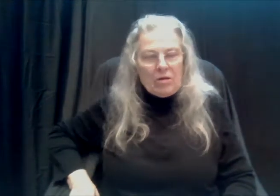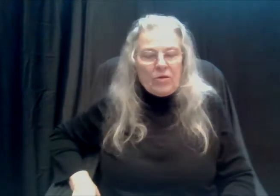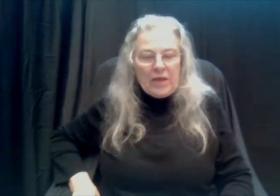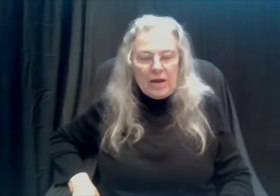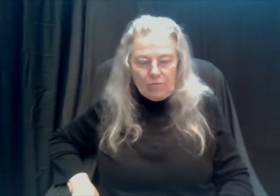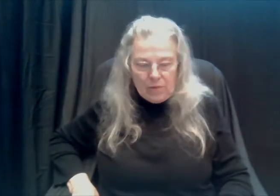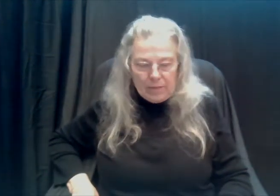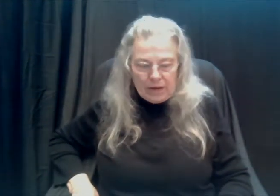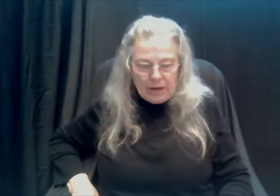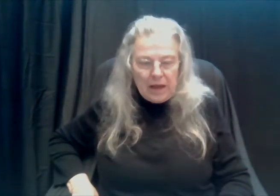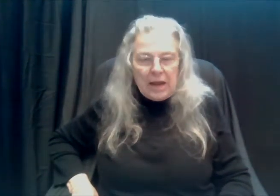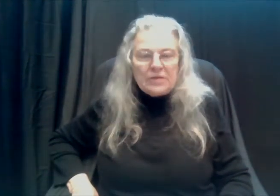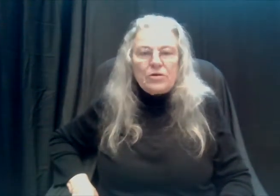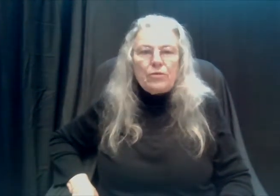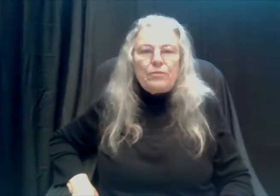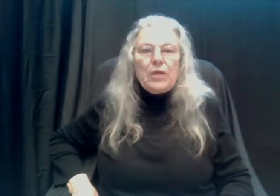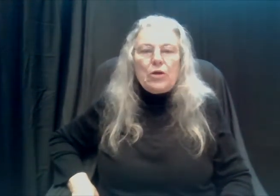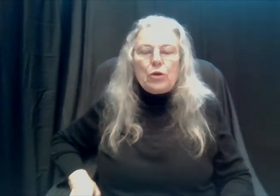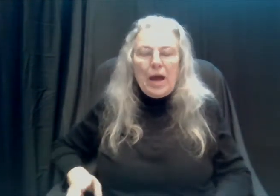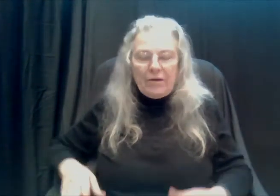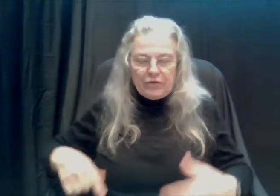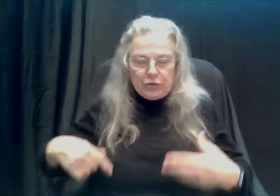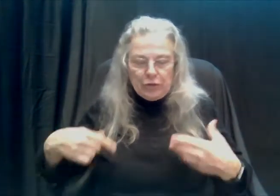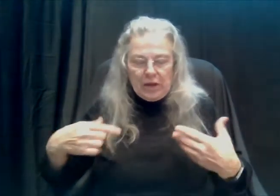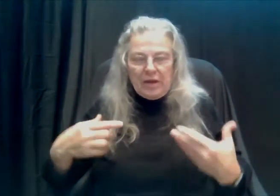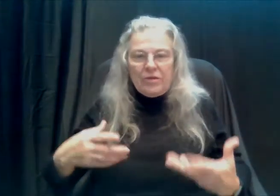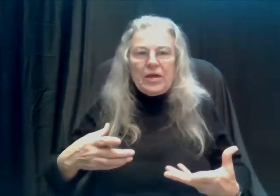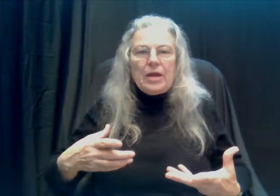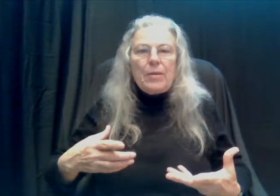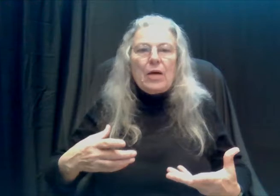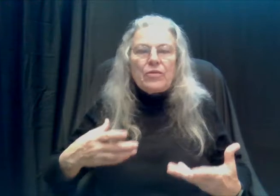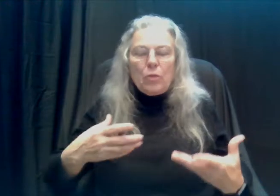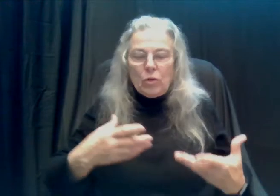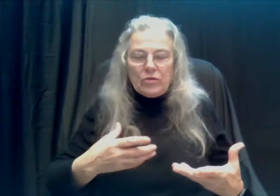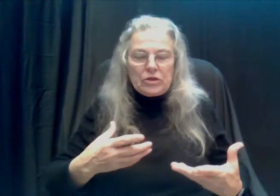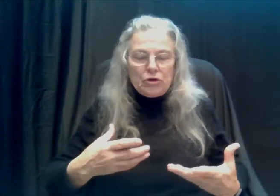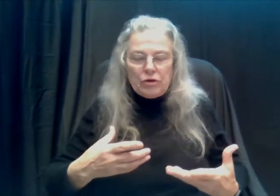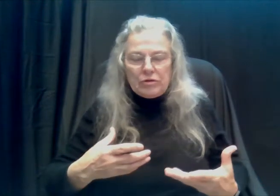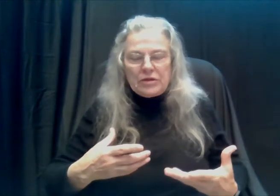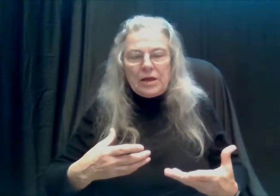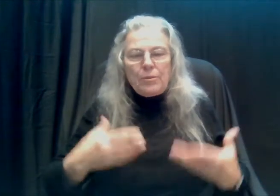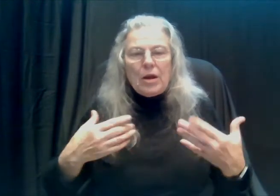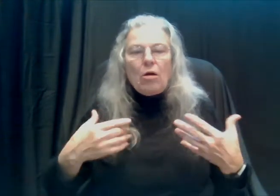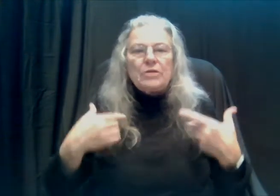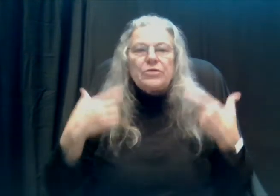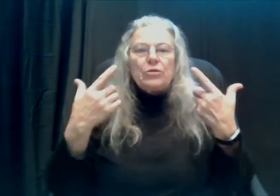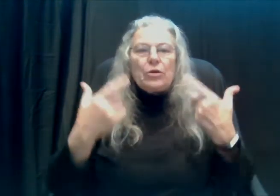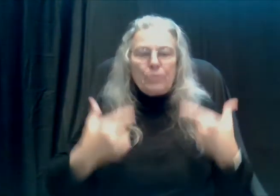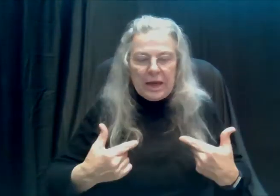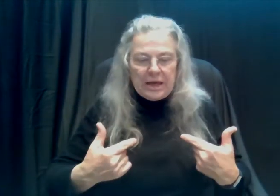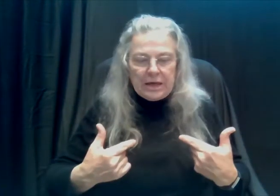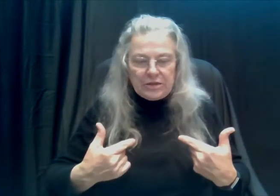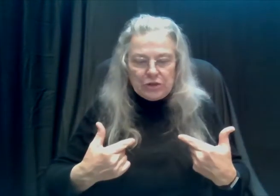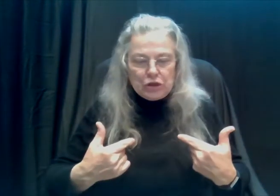that ribbon. And so you have to think about the word that you're using, but also your body needs to show